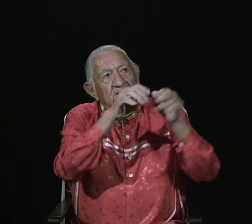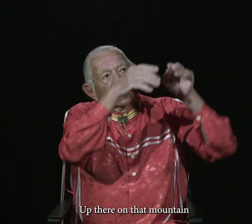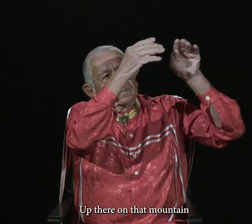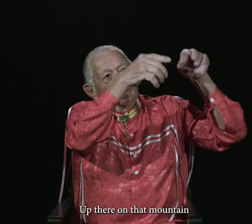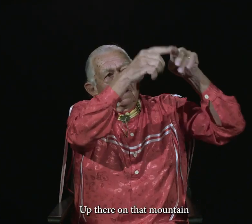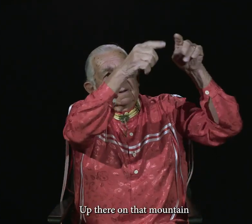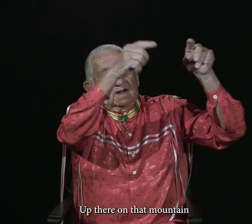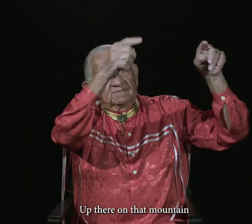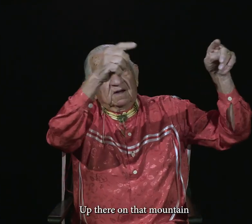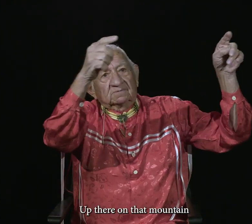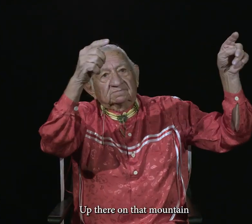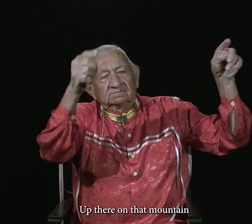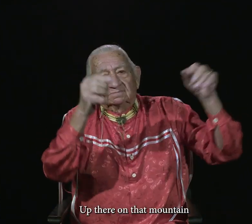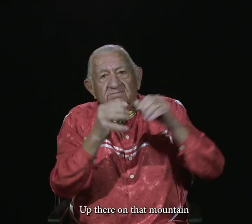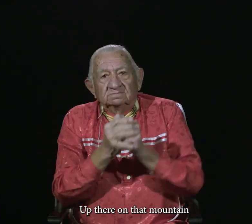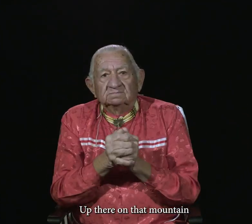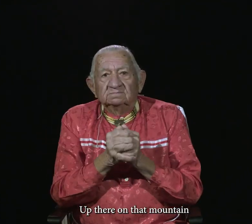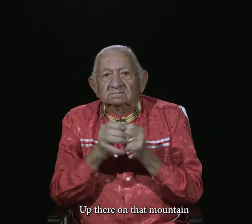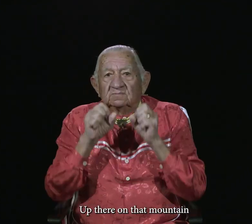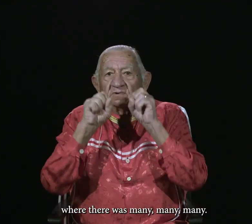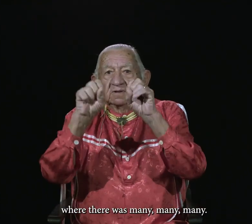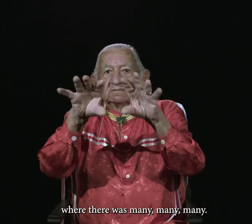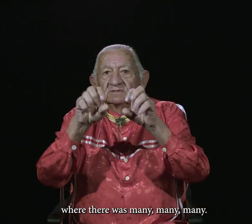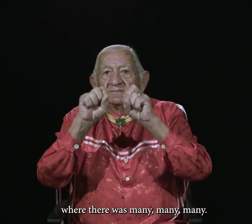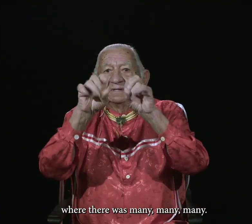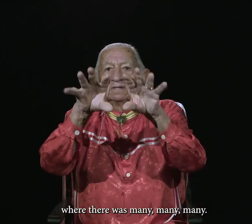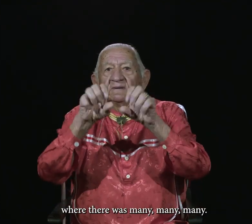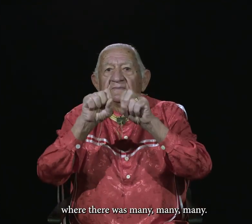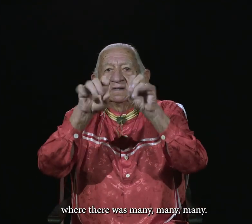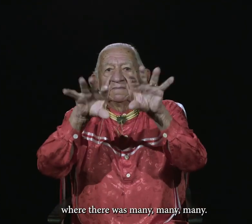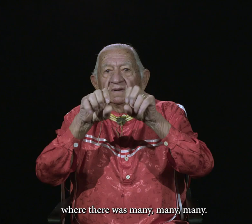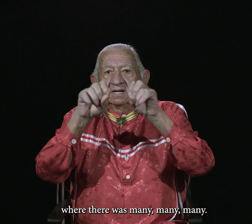up there on that mountain, where there was many, many, many